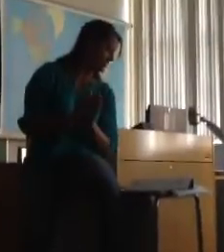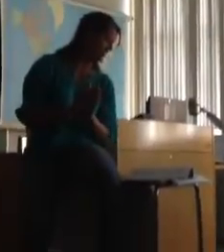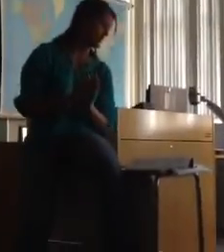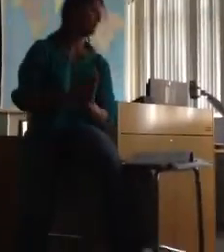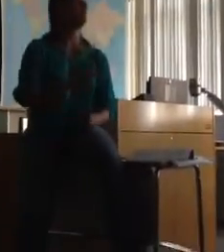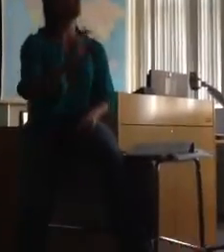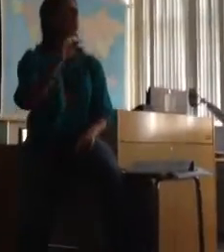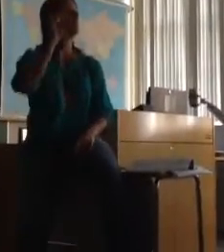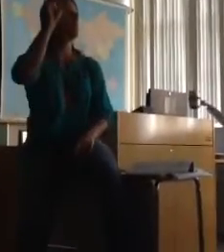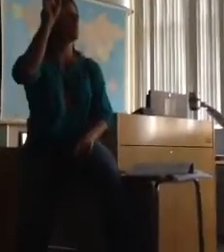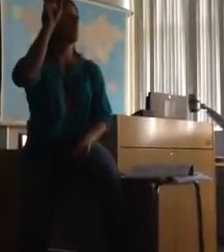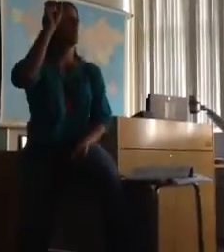workplaces. Government.